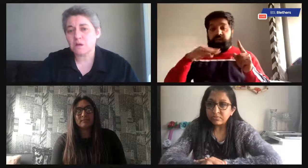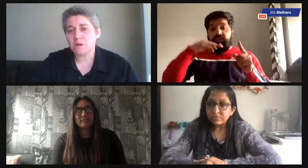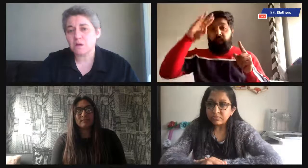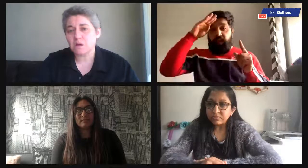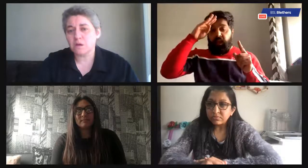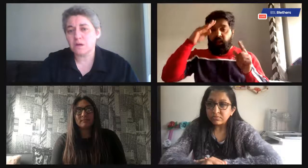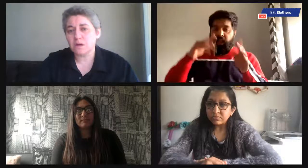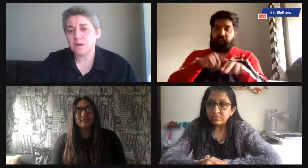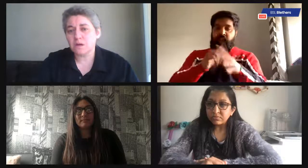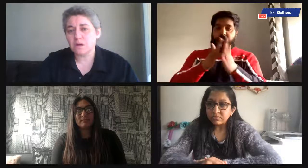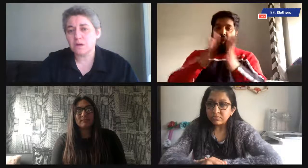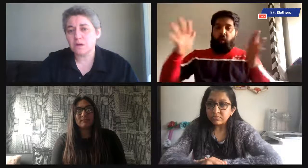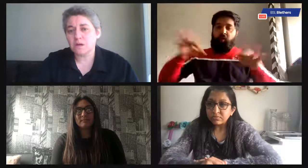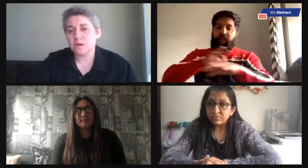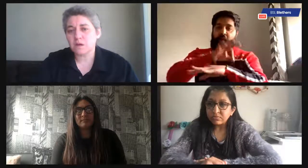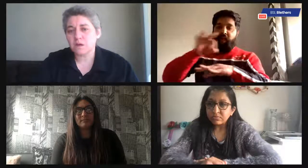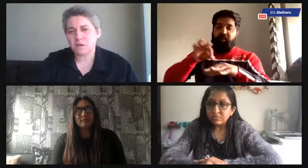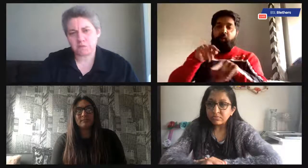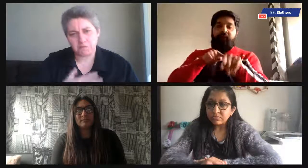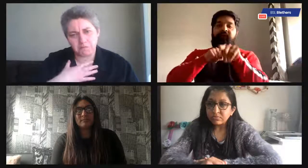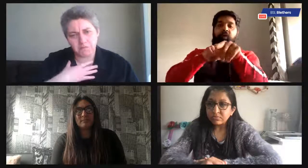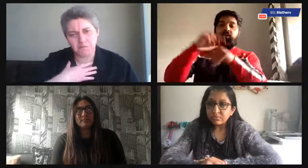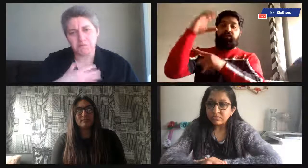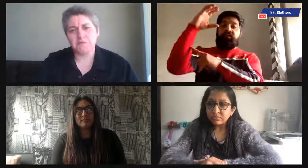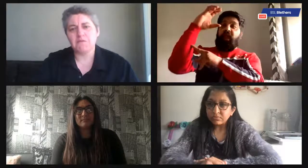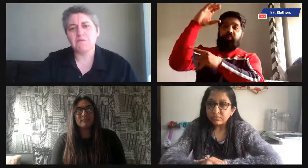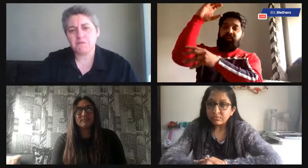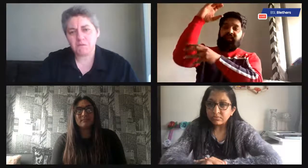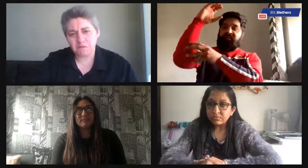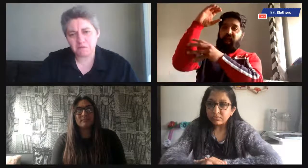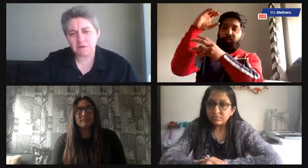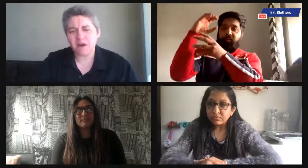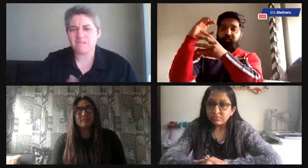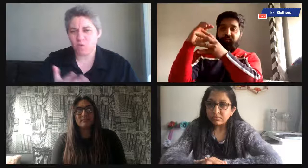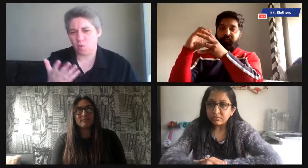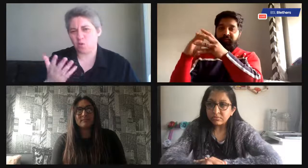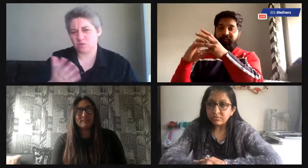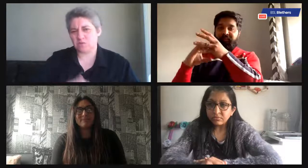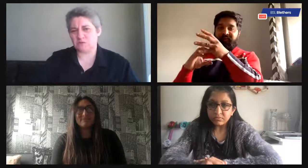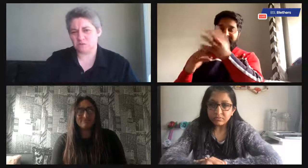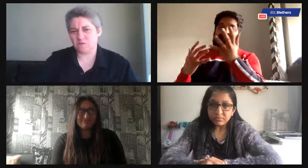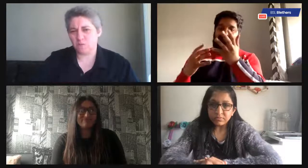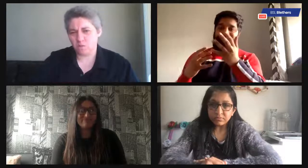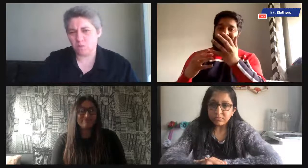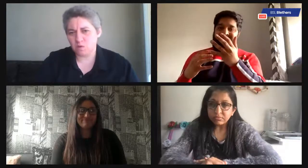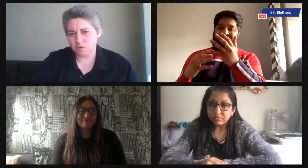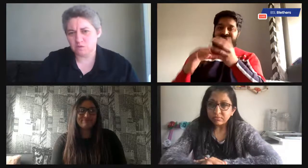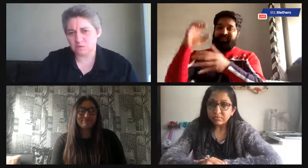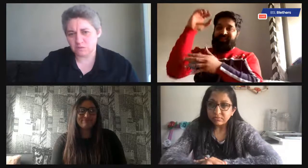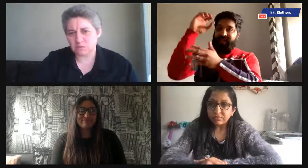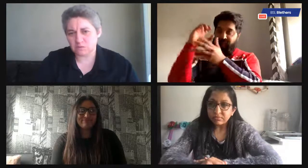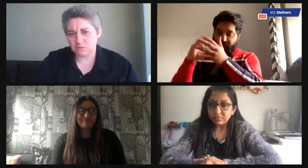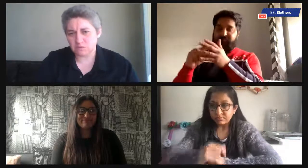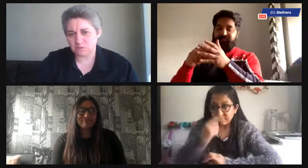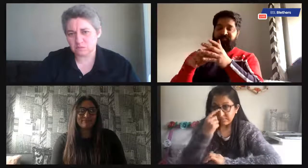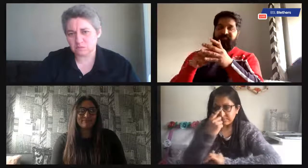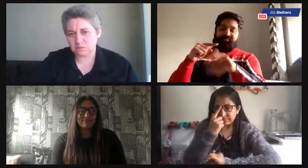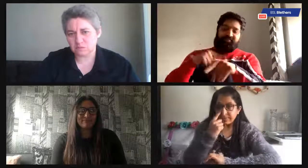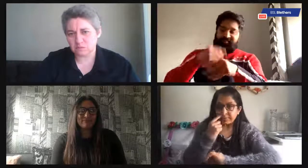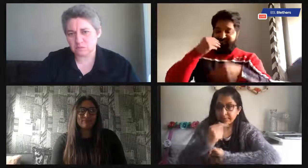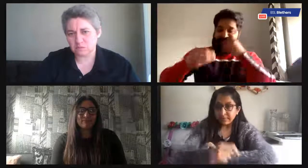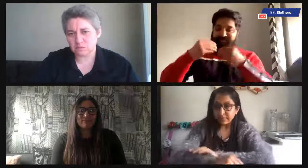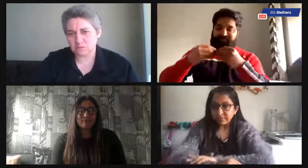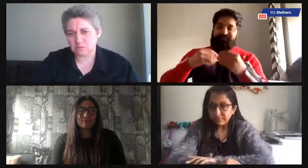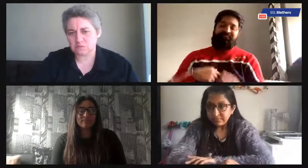well. So March to the summer, the days are longer hours because it takes longer for sunset